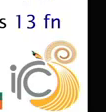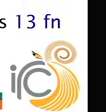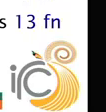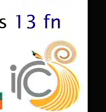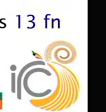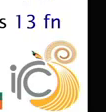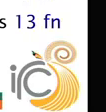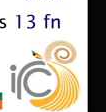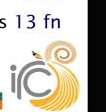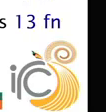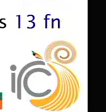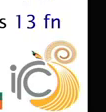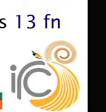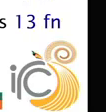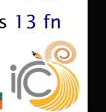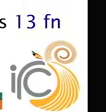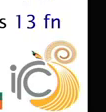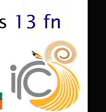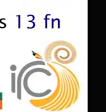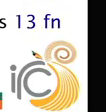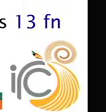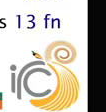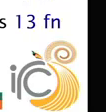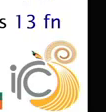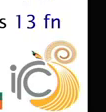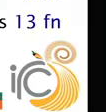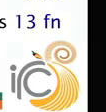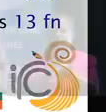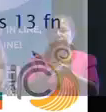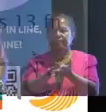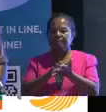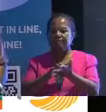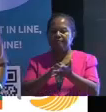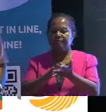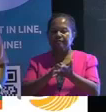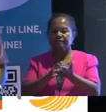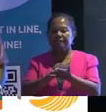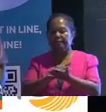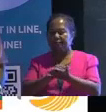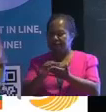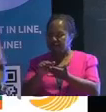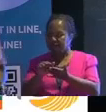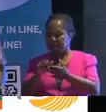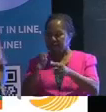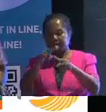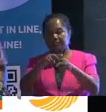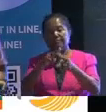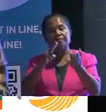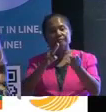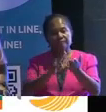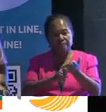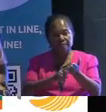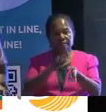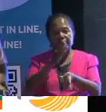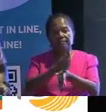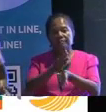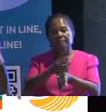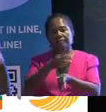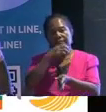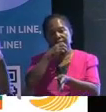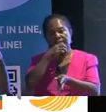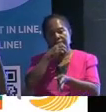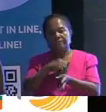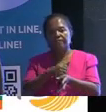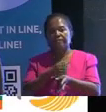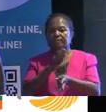Tax on advance salary or wages payments are calculated according to the number of fortnights the employee takes. For